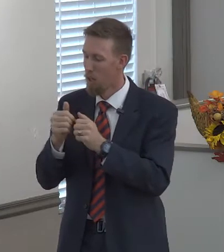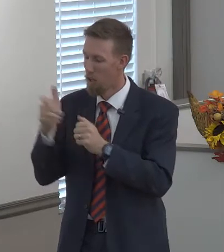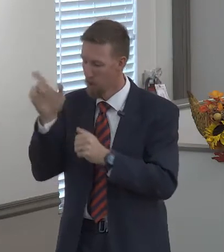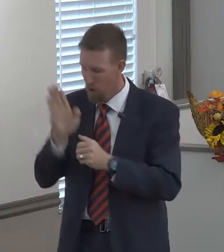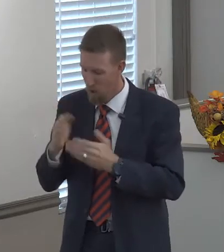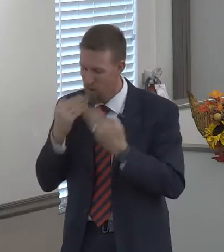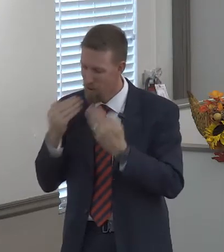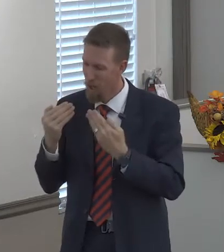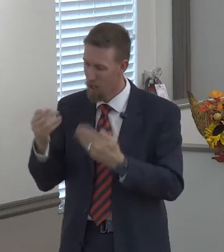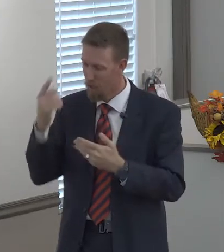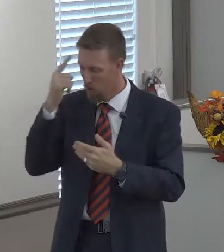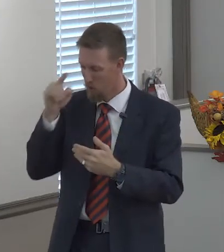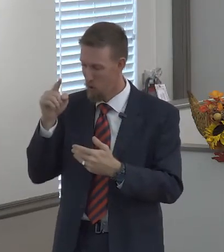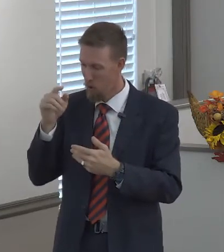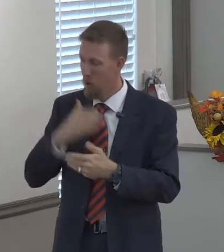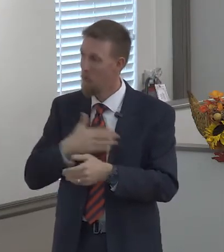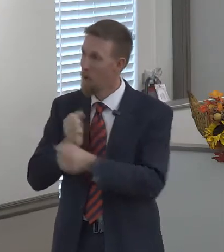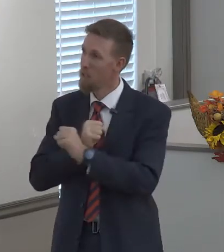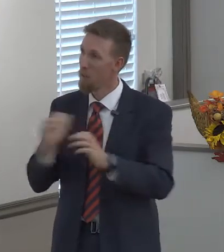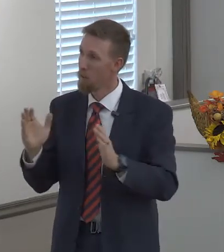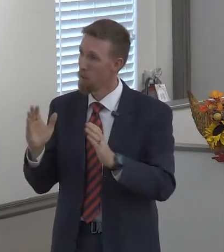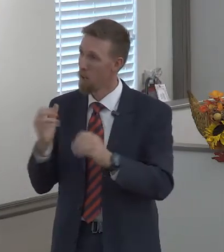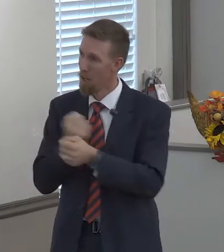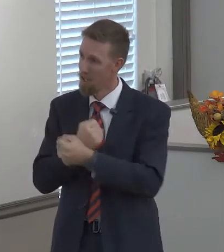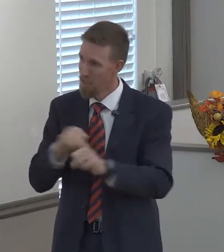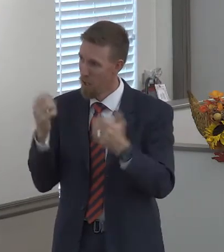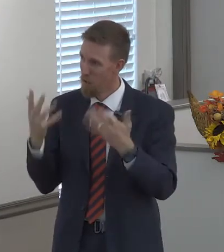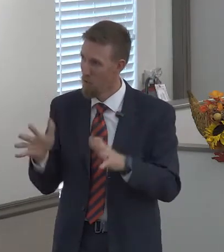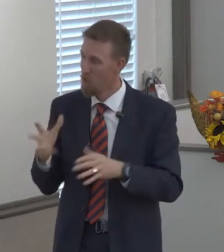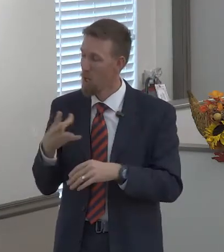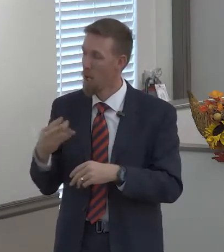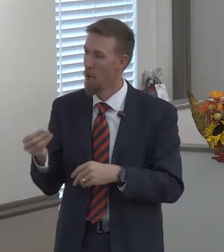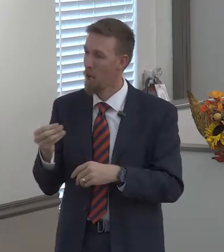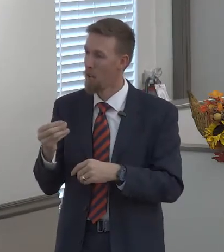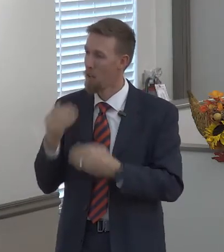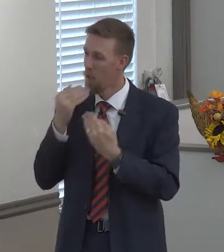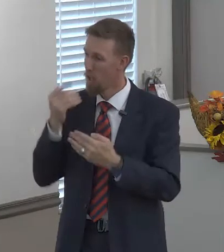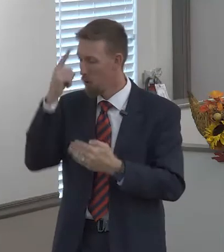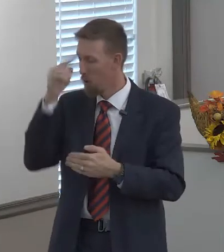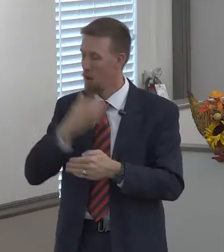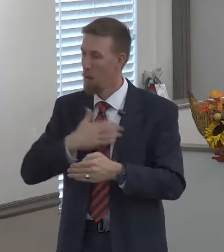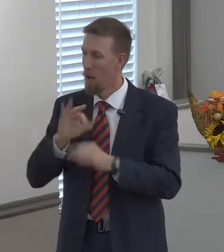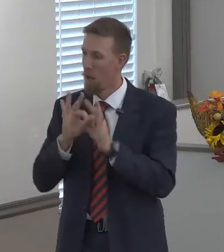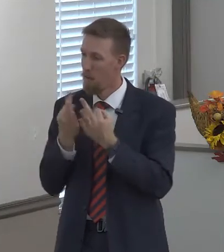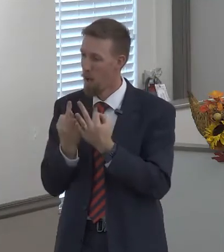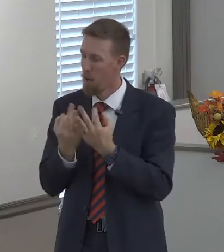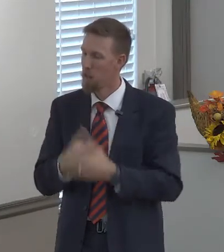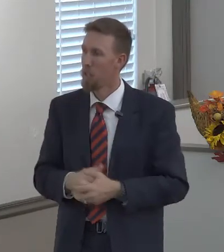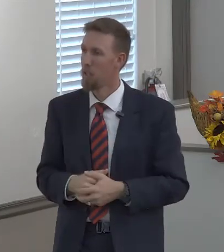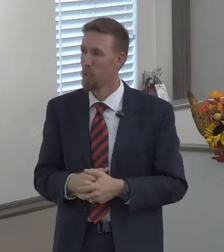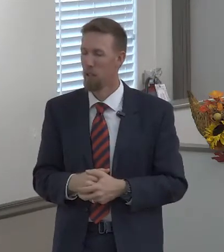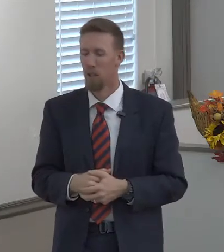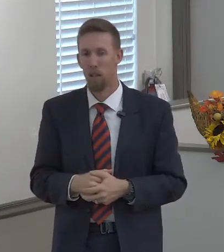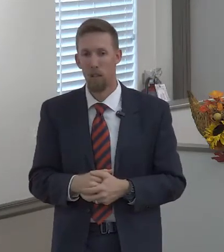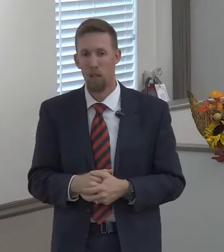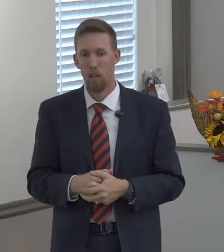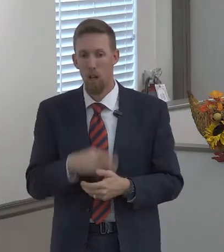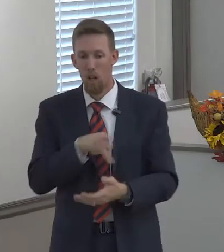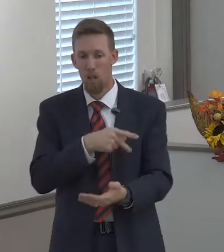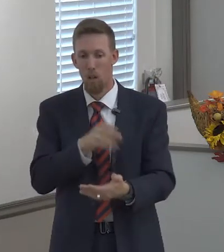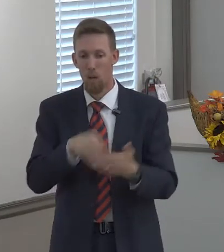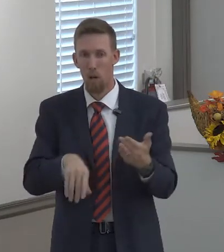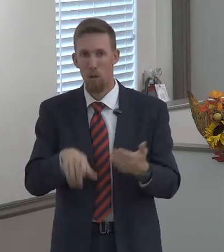and various different ones. And we pray, of course, for Elmwood. And we pray for all of the things that